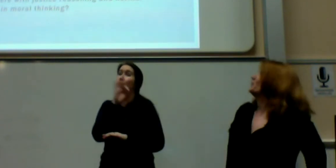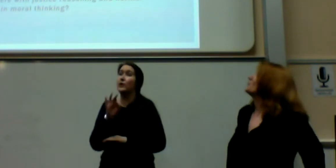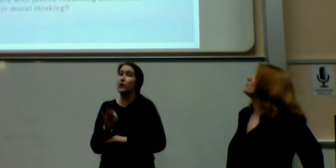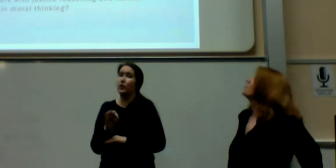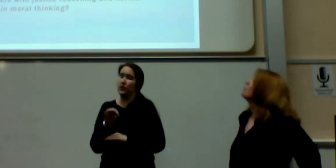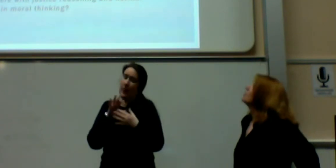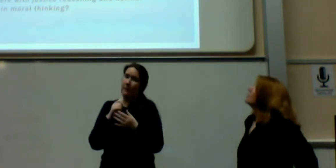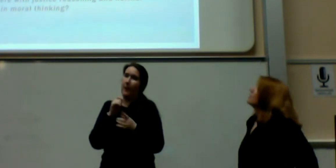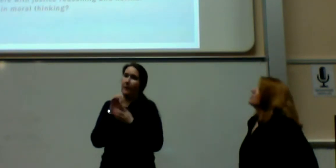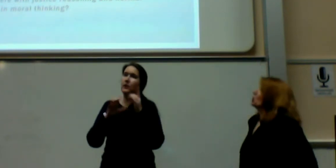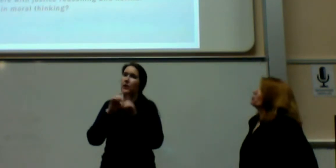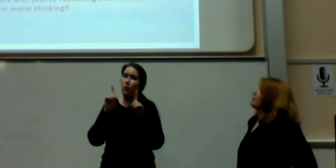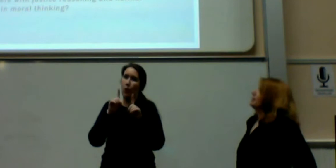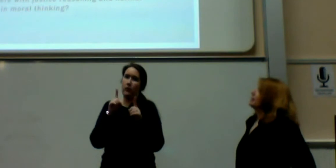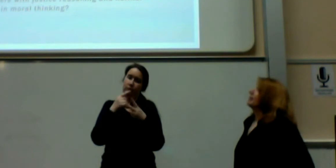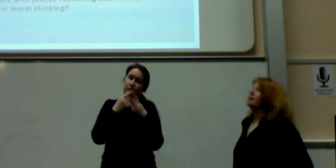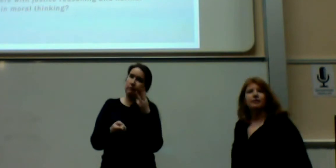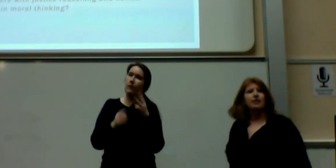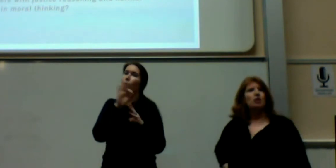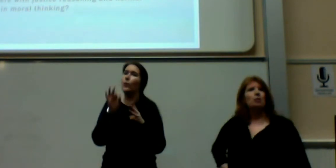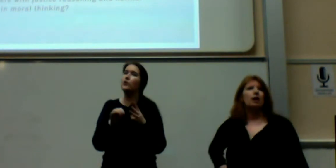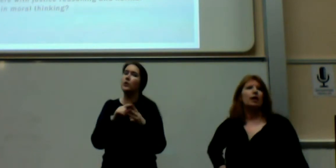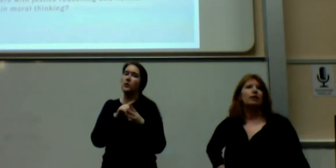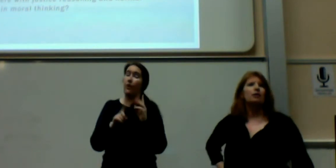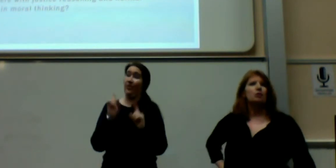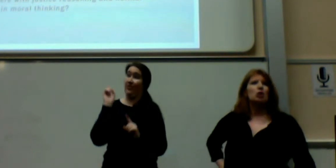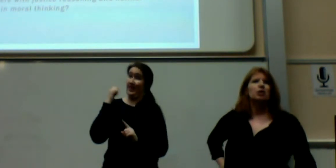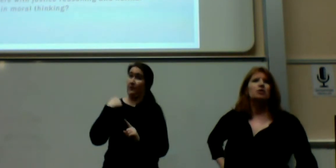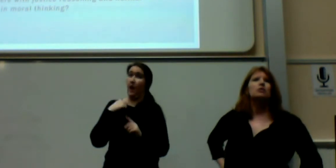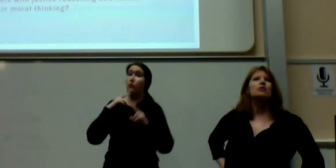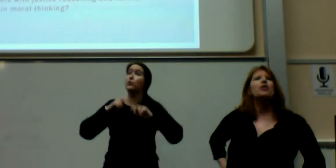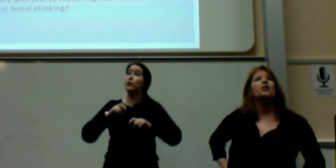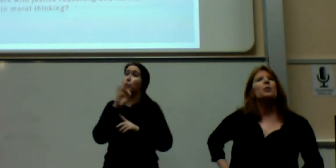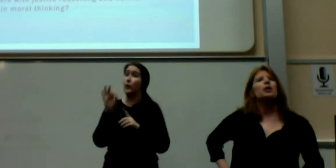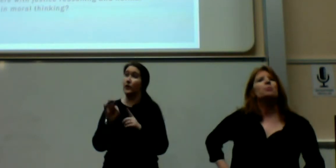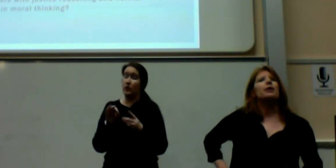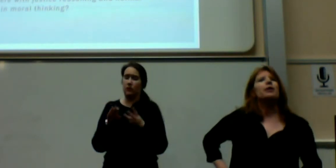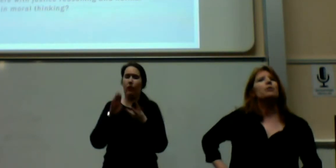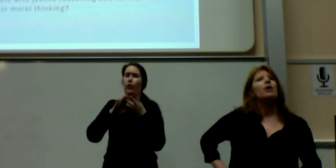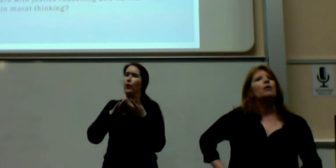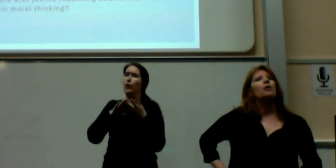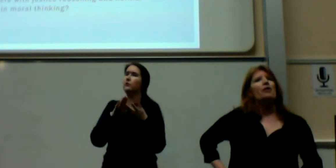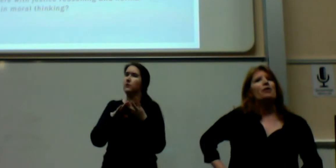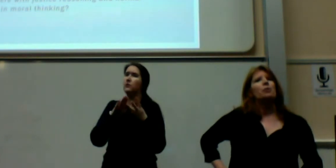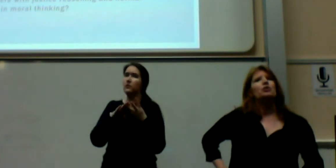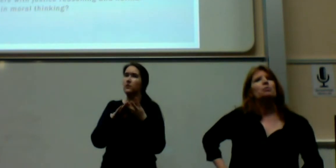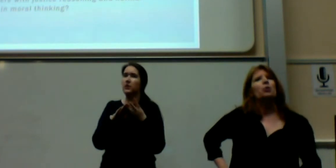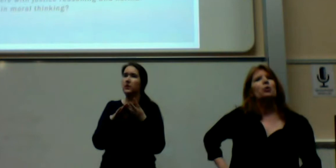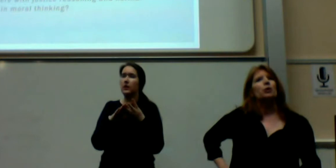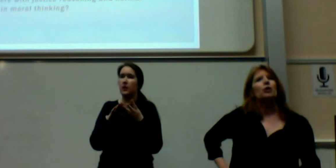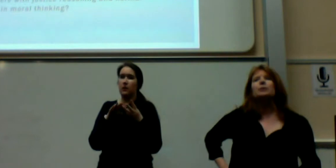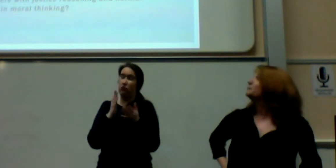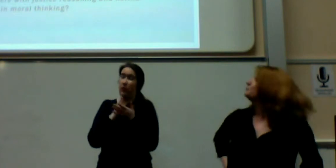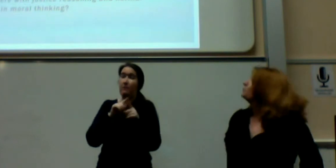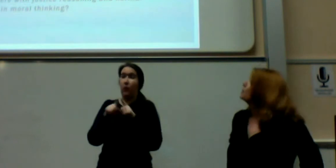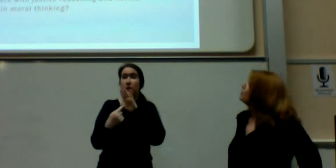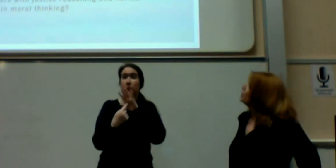are. So basically, these are my three questions, the third one being rather the most important